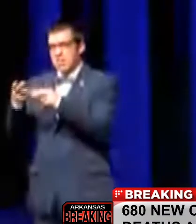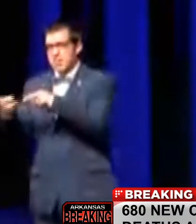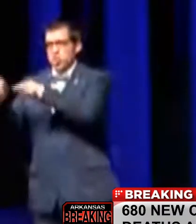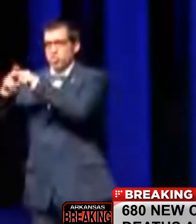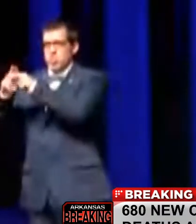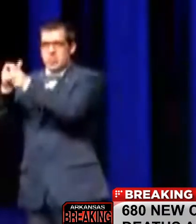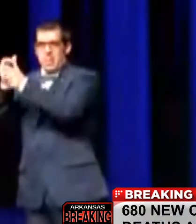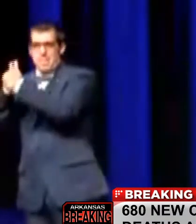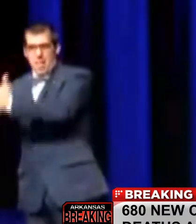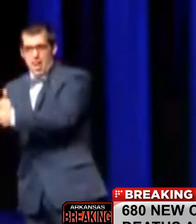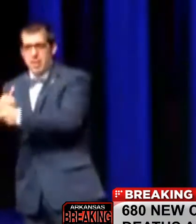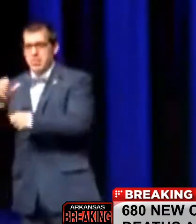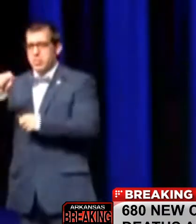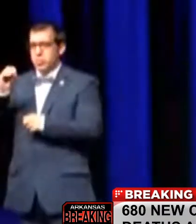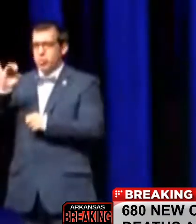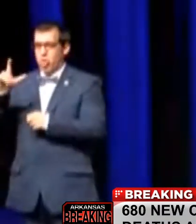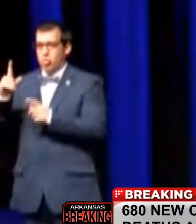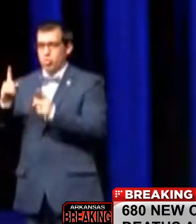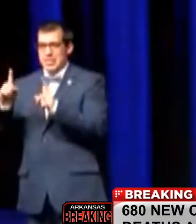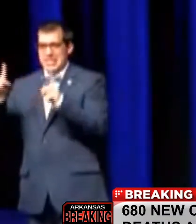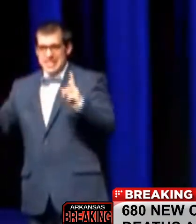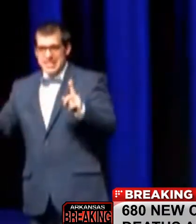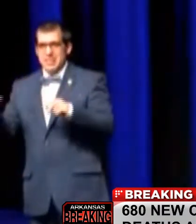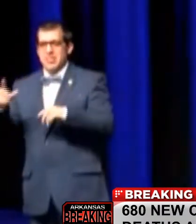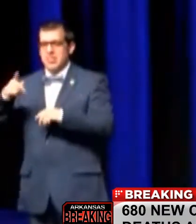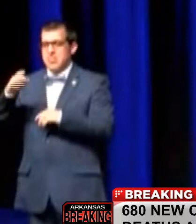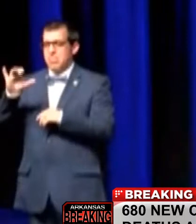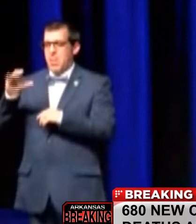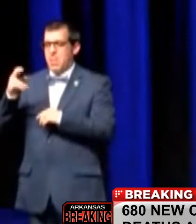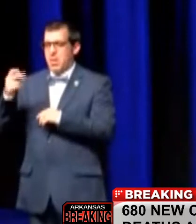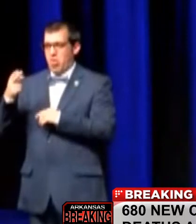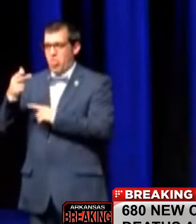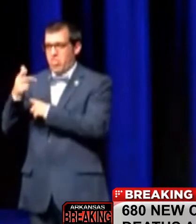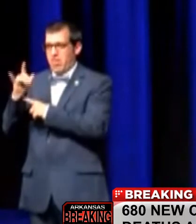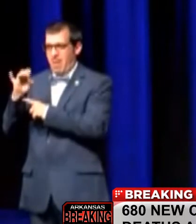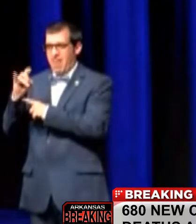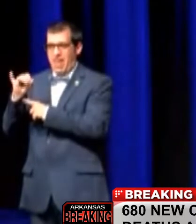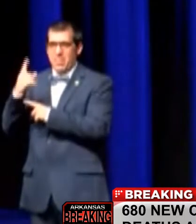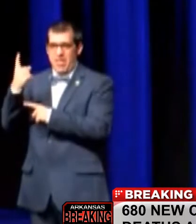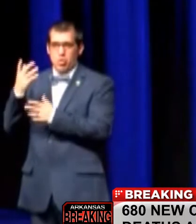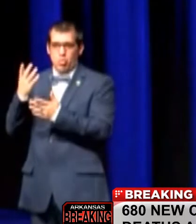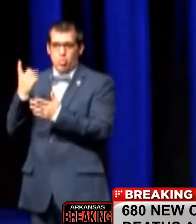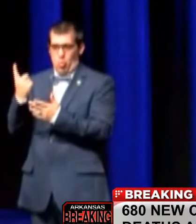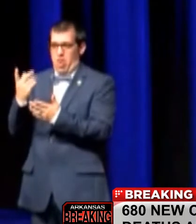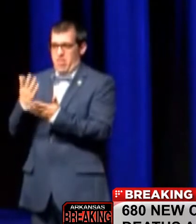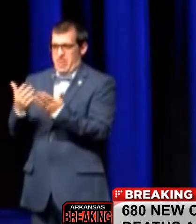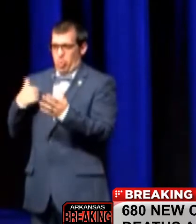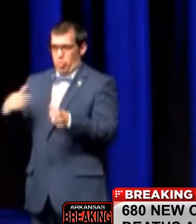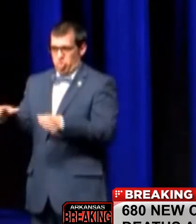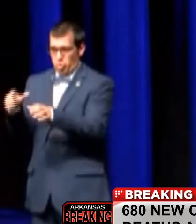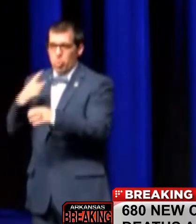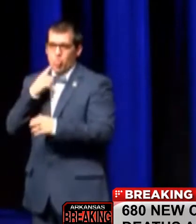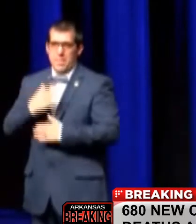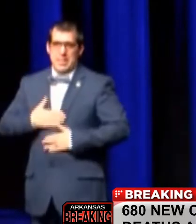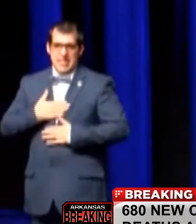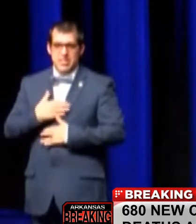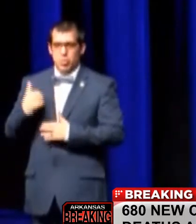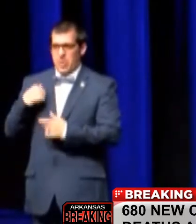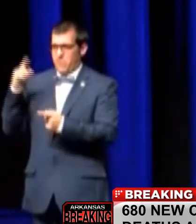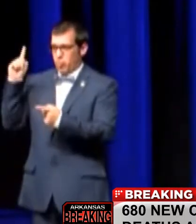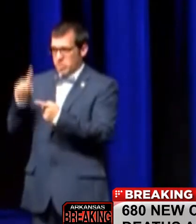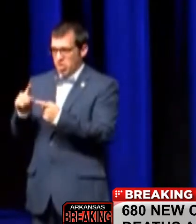with social distancing, with the public health guidelines, and so that's one of the steps that we're taking. We are pleased that we had a reduction